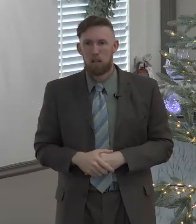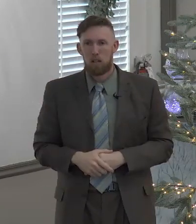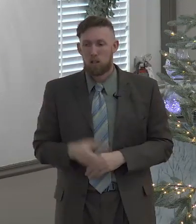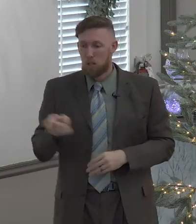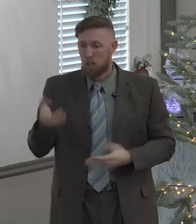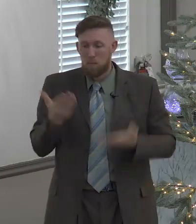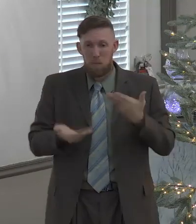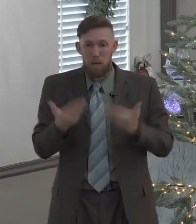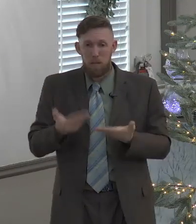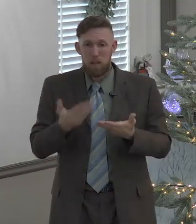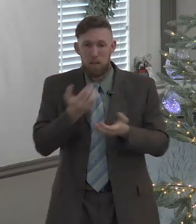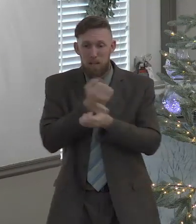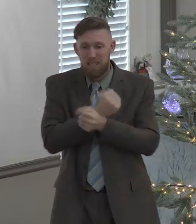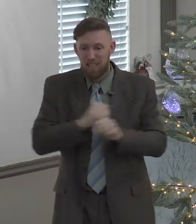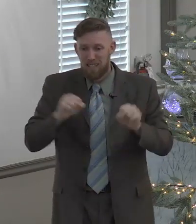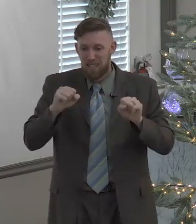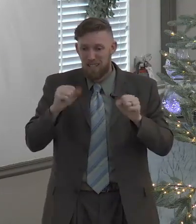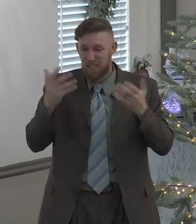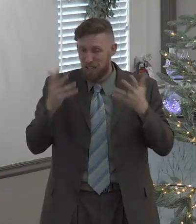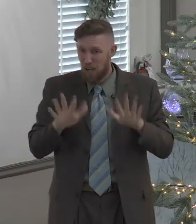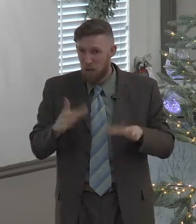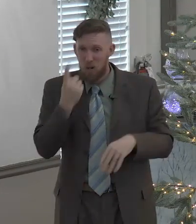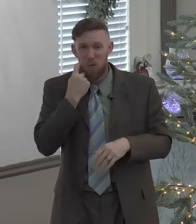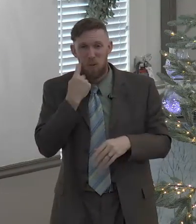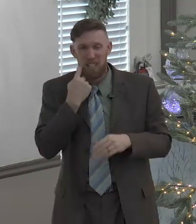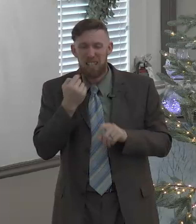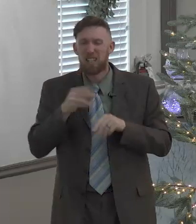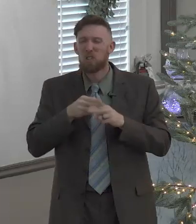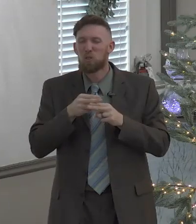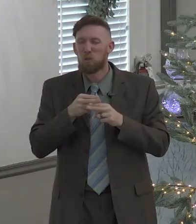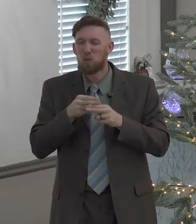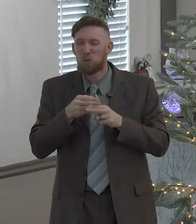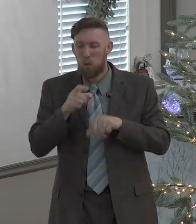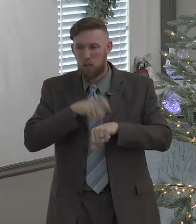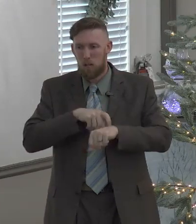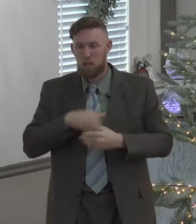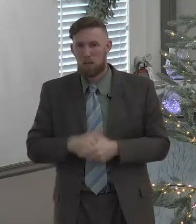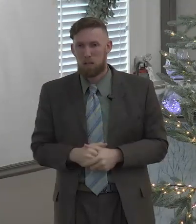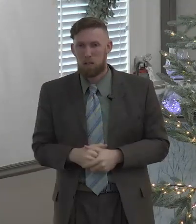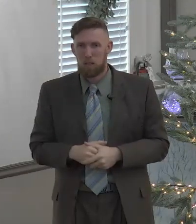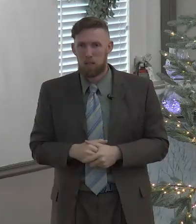He's been maybe saved for minutes.